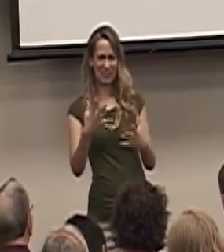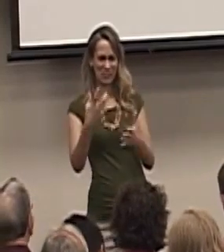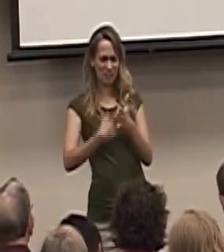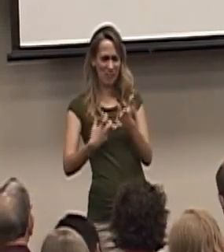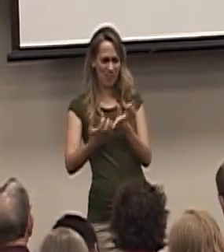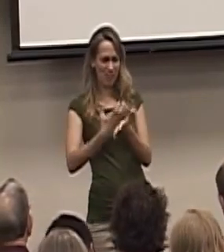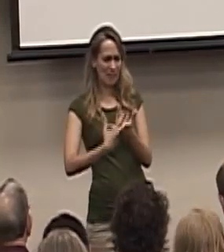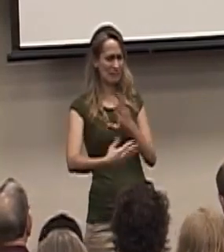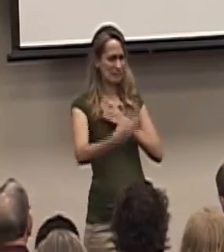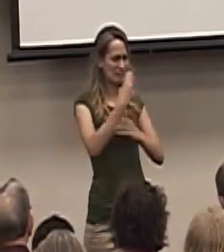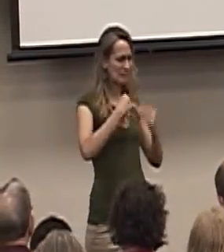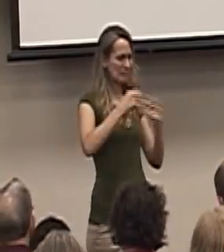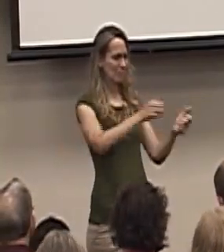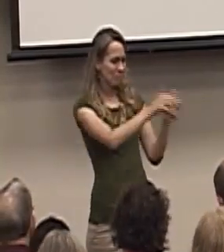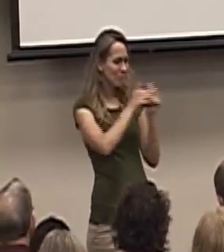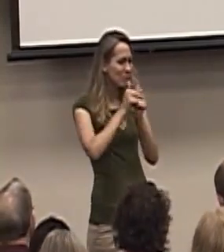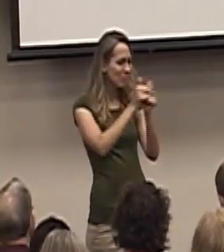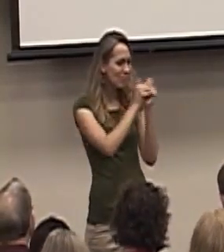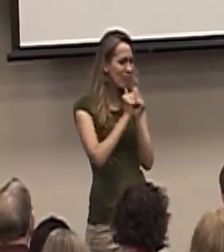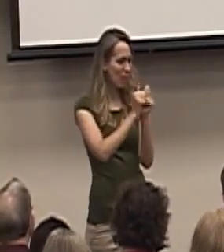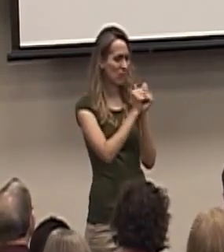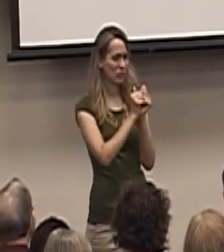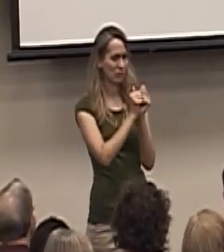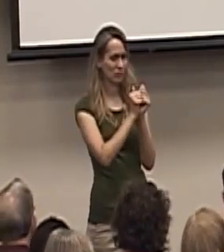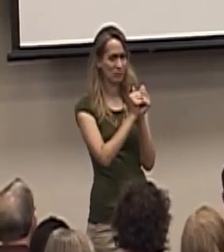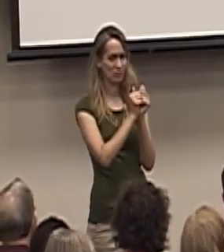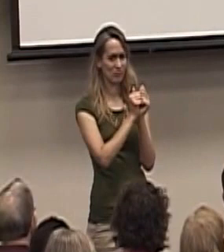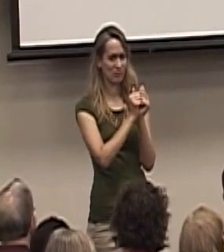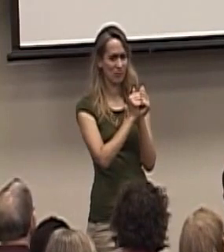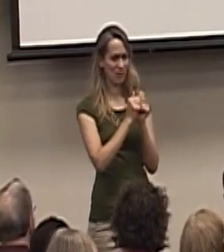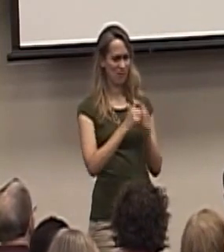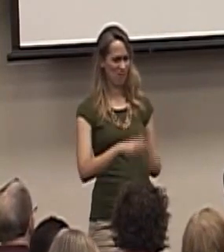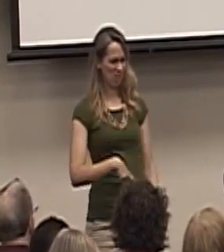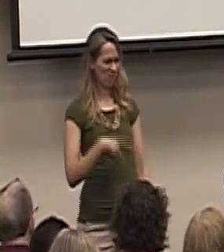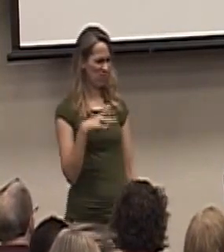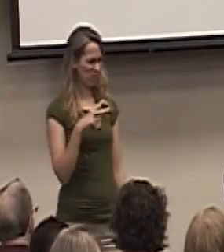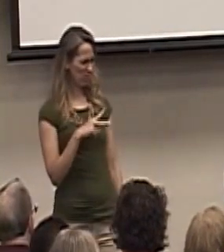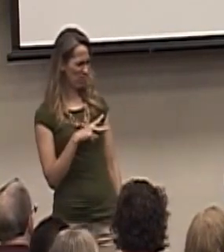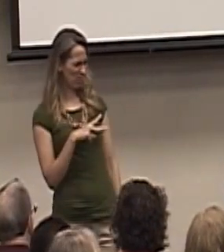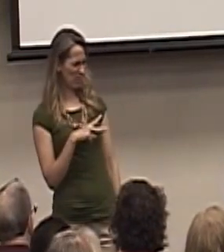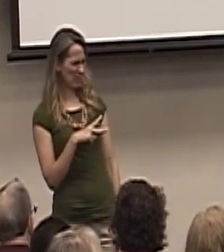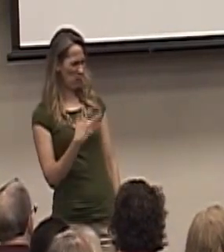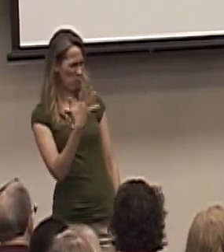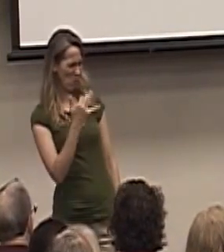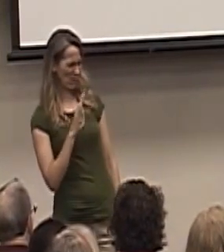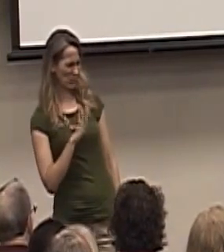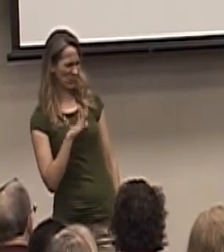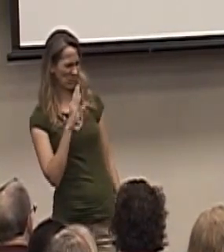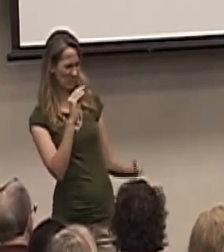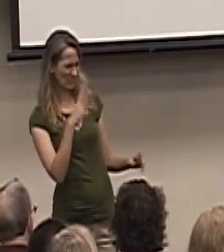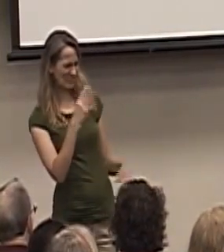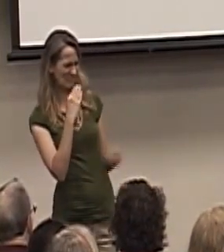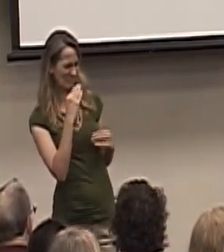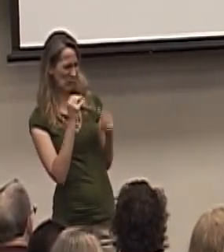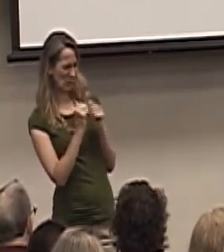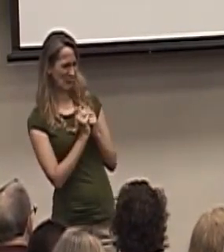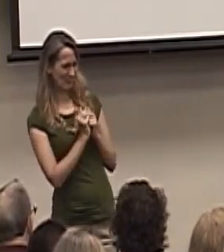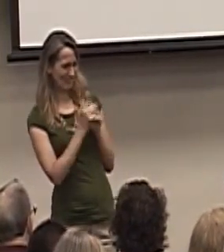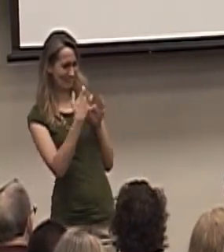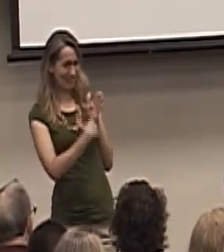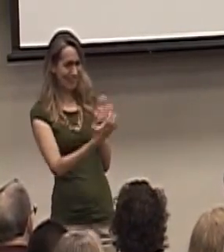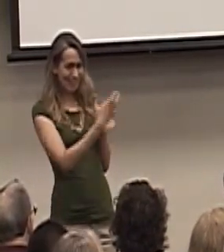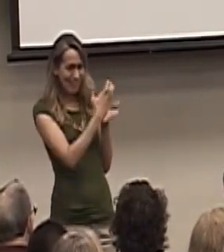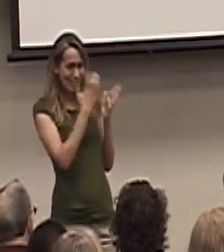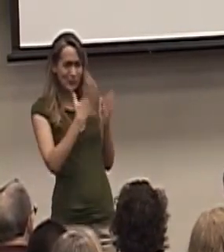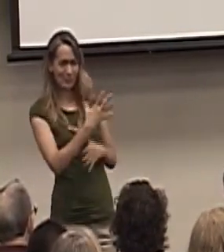his disciples. When the Pharisees saw this, they asked his disciples, "Why does your teacher eat with tax collectors and sinners?"